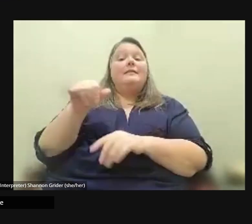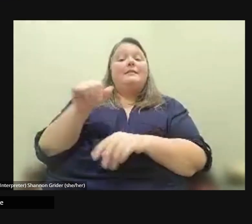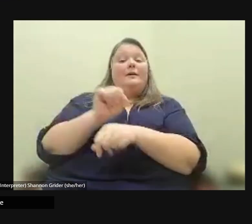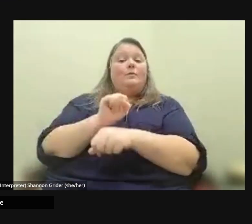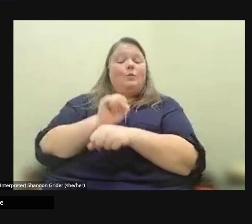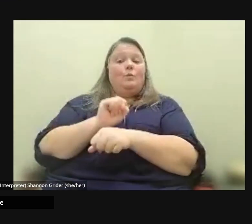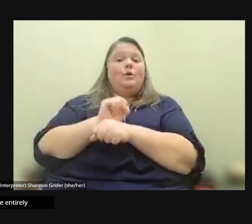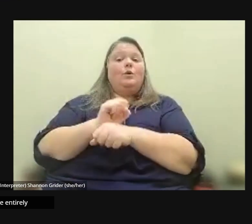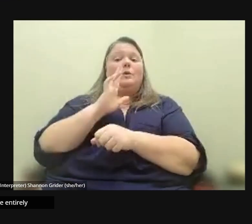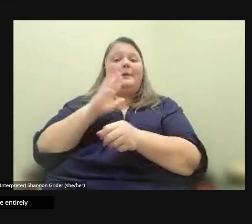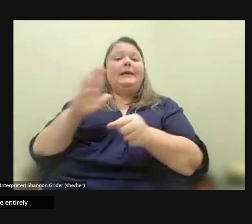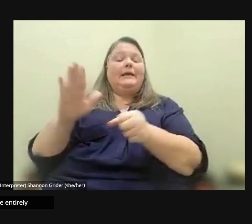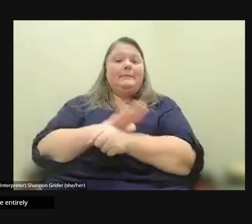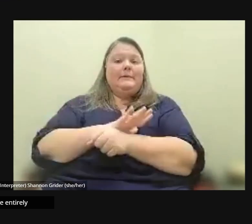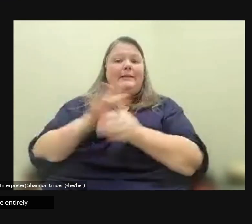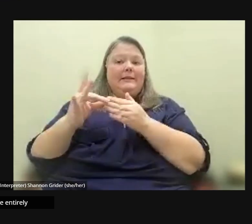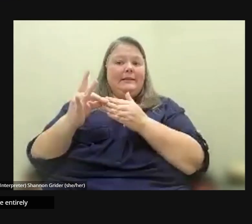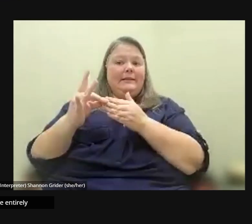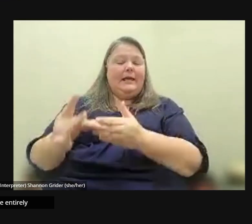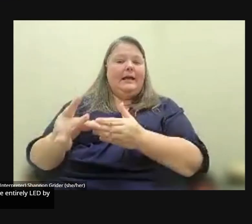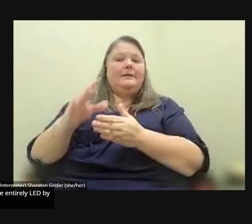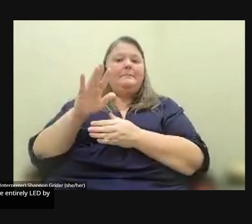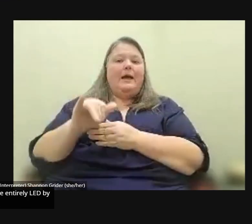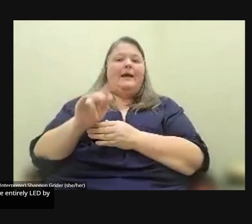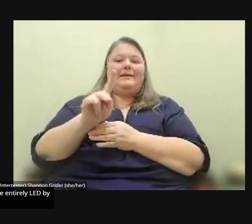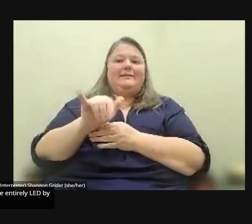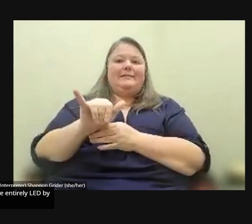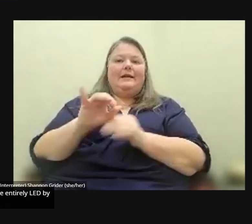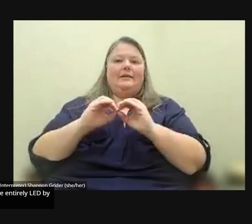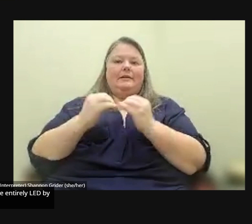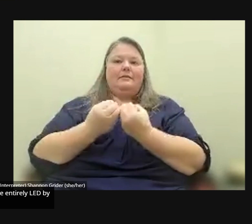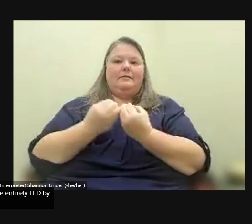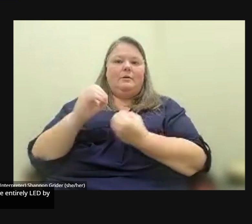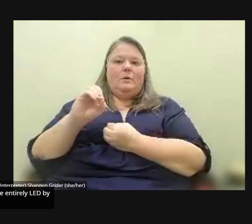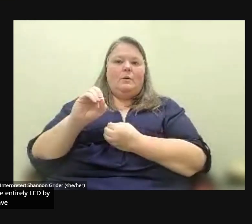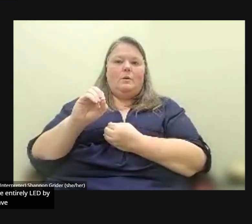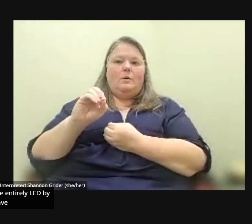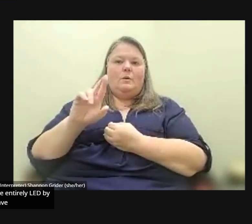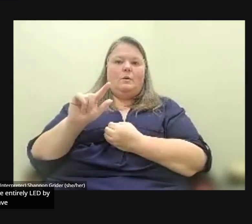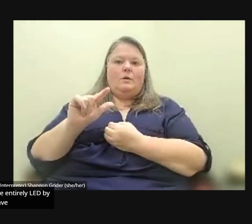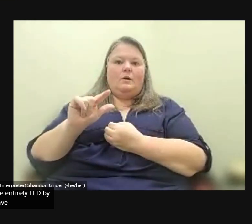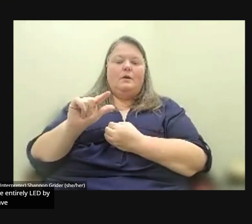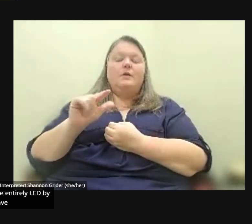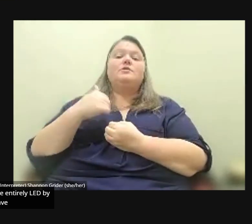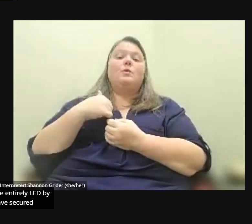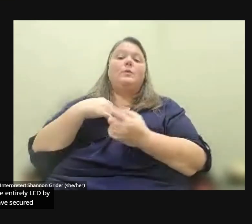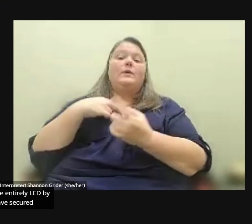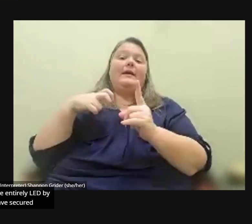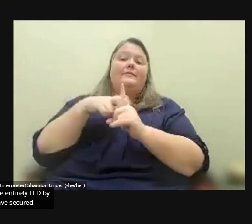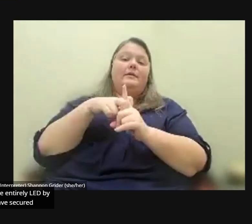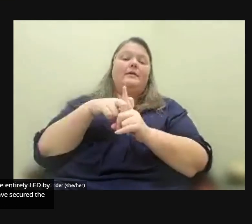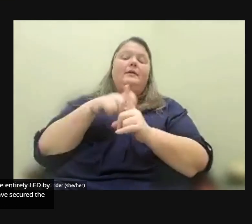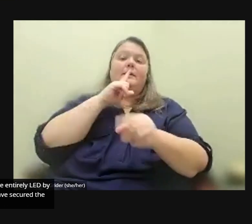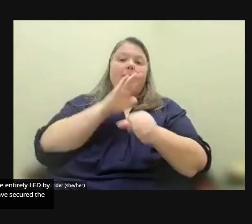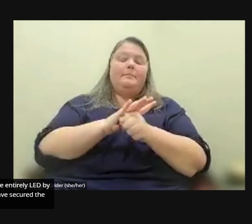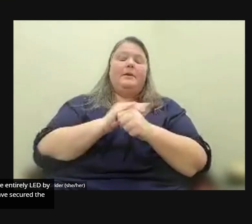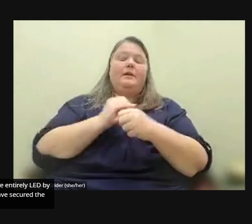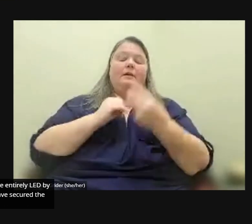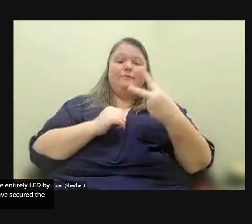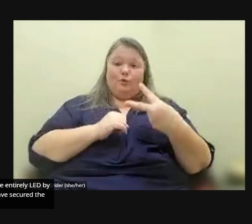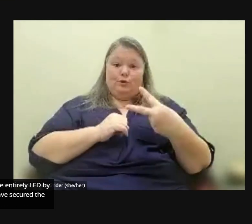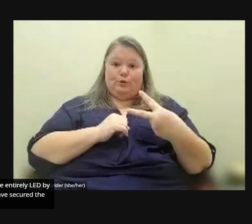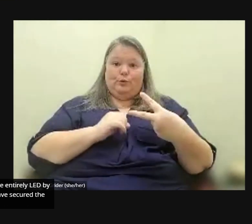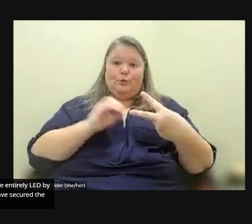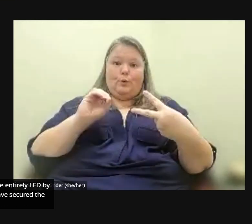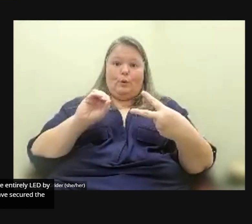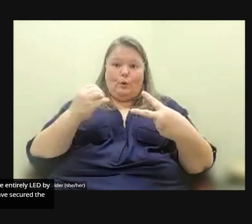by Kentucky organizations, and we have secured the commitment of 2 organizations in Kentucky to really